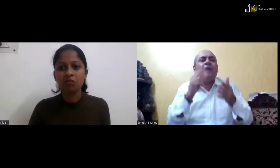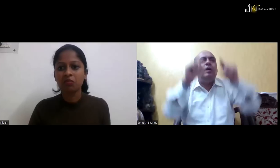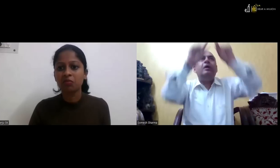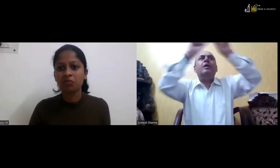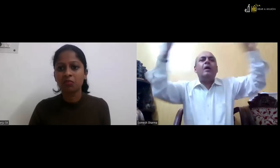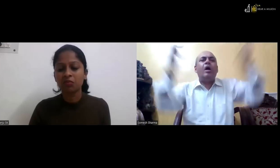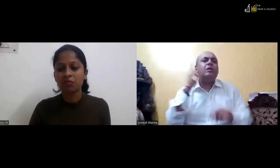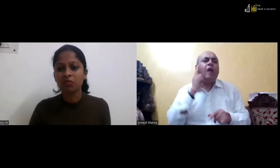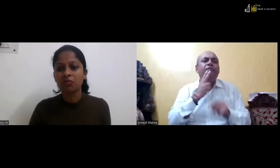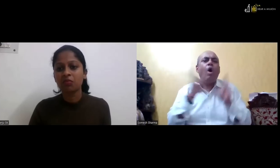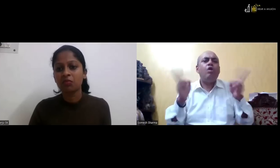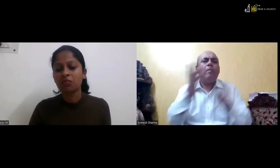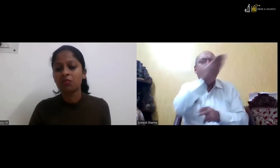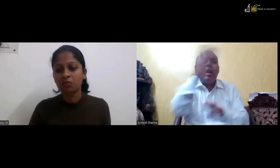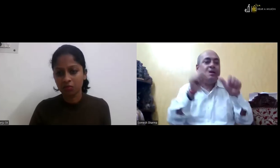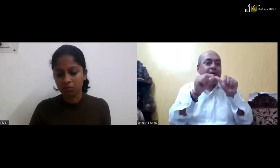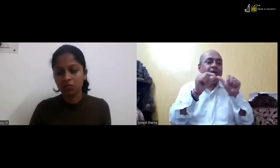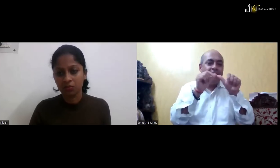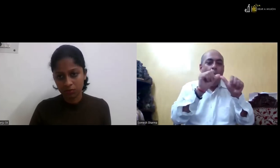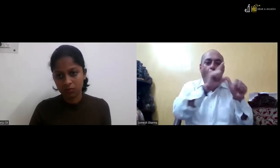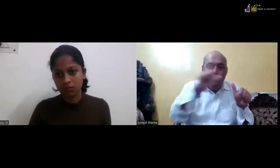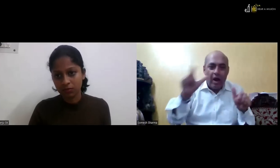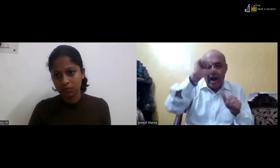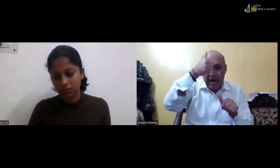the Google form, we mentioned ISL,